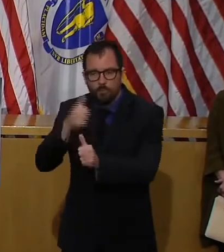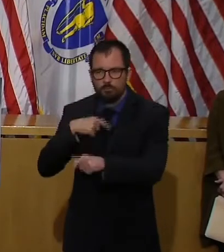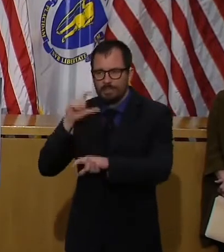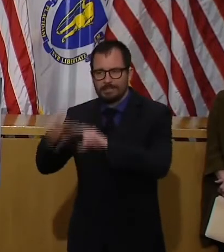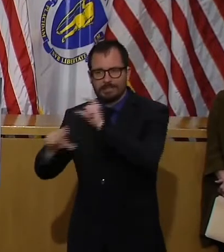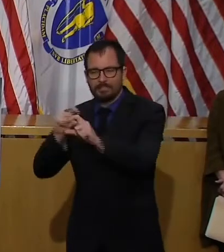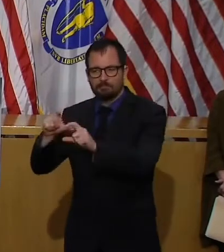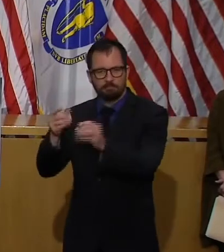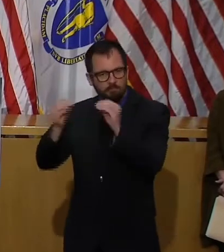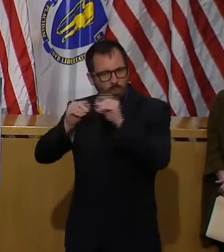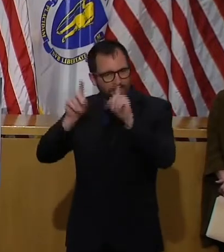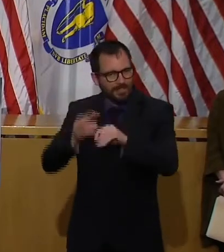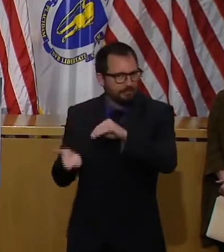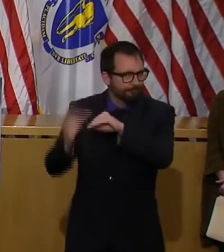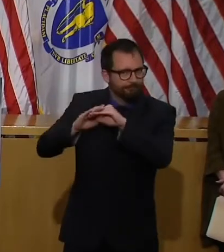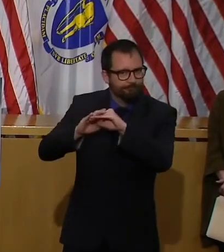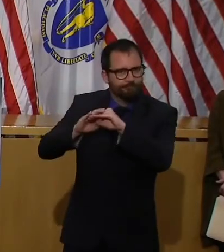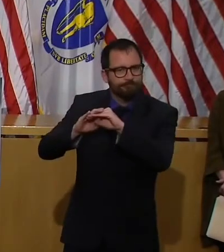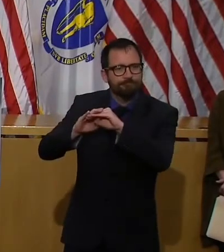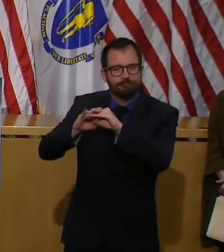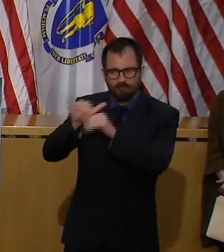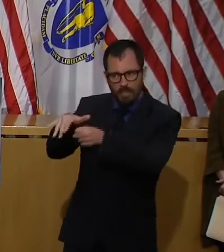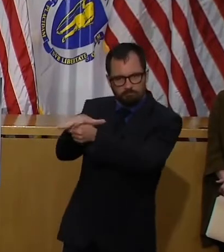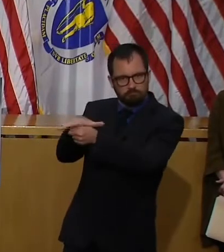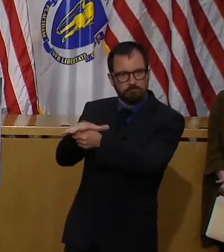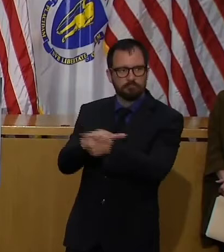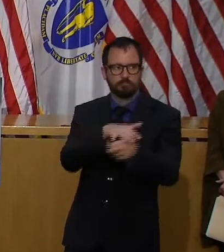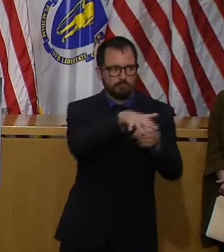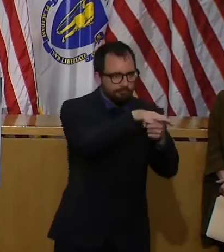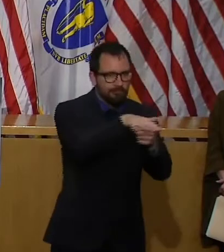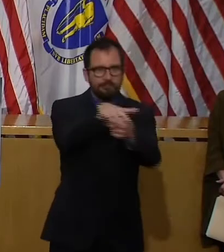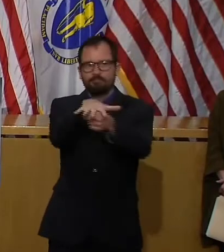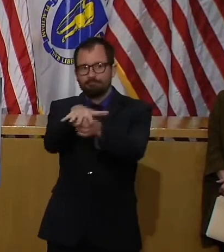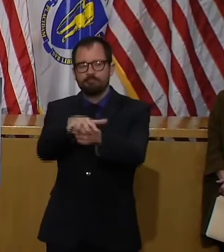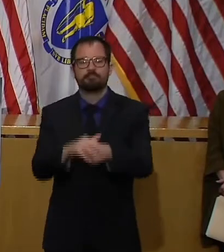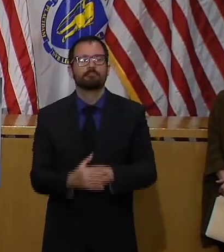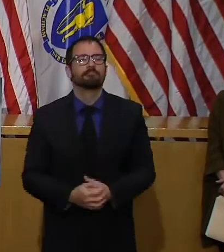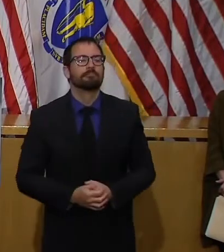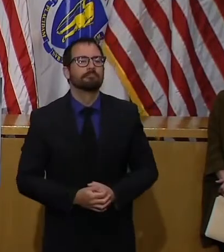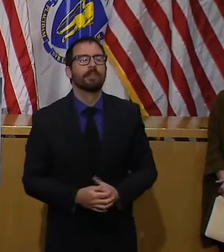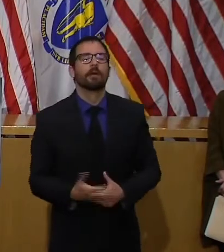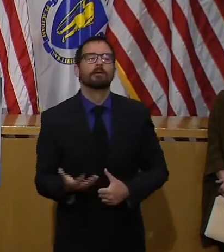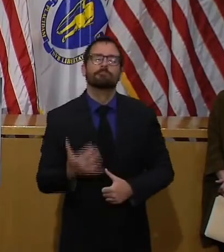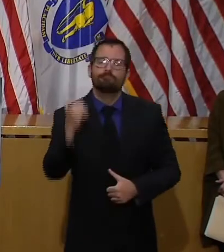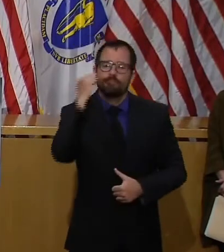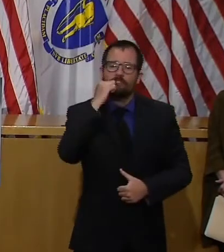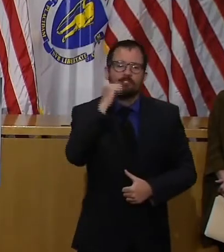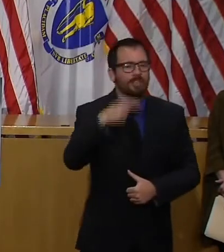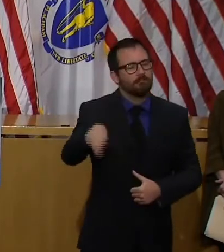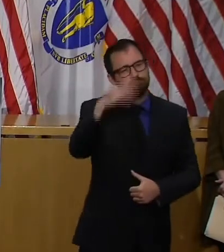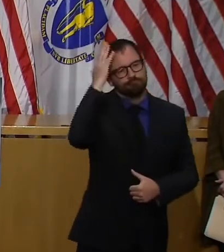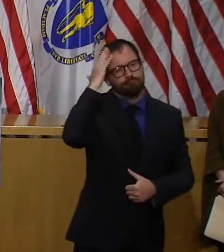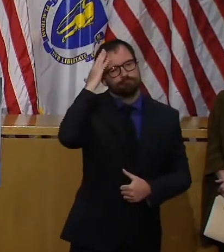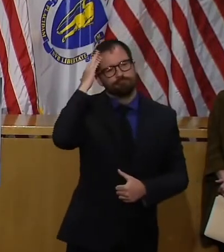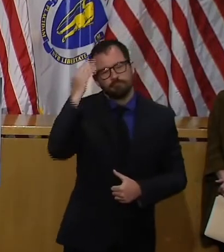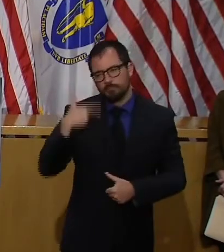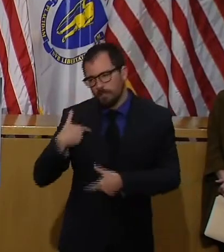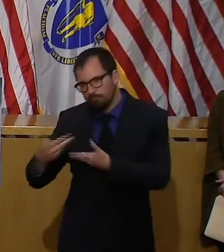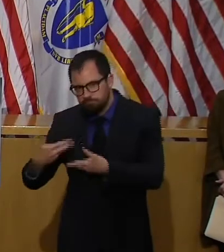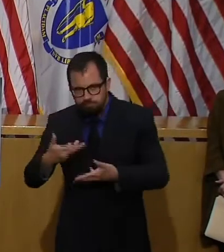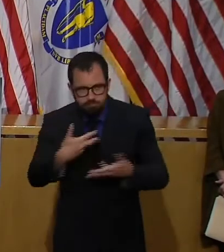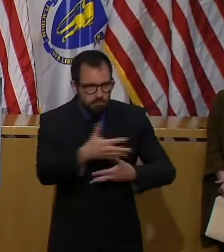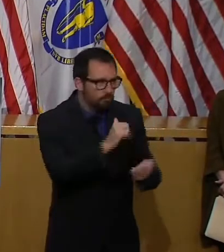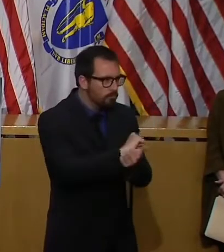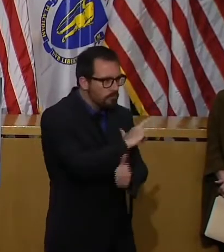And we continue, as I think everybody knows, to have daily conversations with the healthcare community to carefully monitor hospitalization rates and